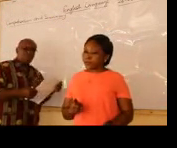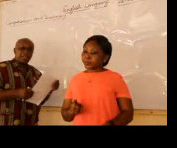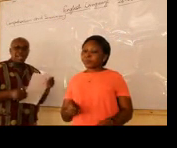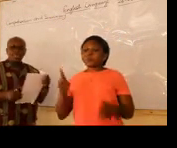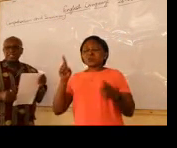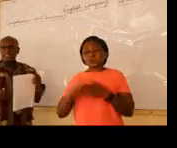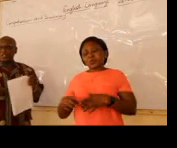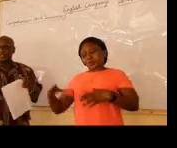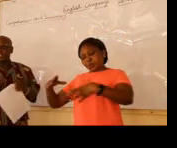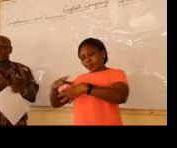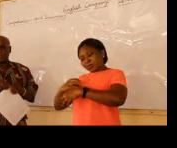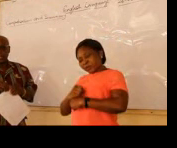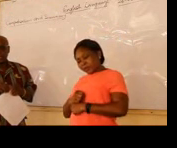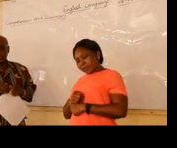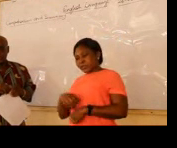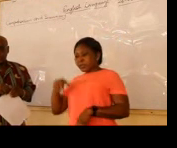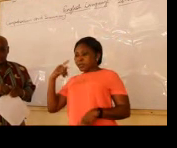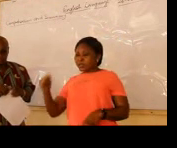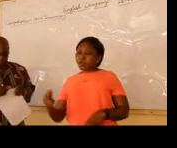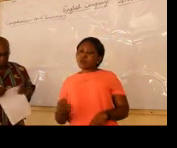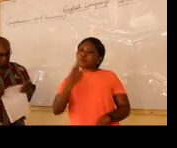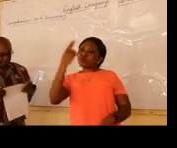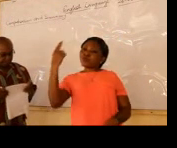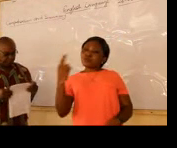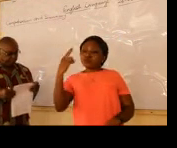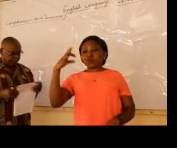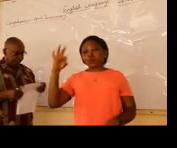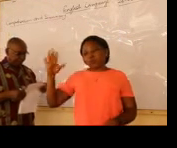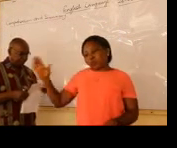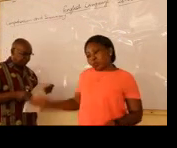to summarize the use of dog